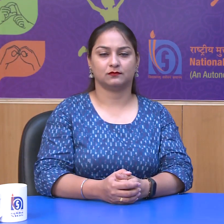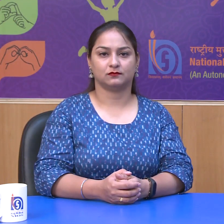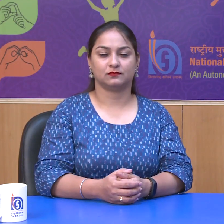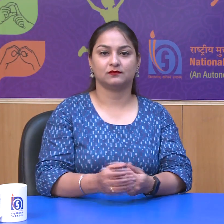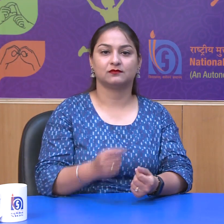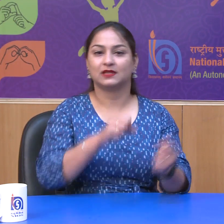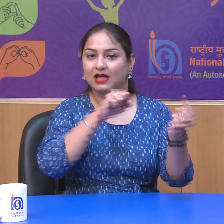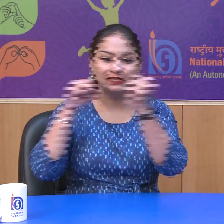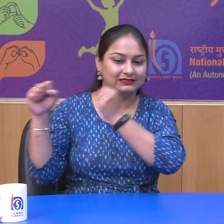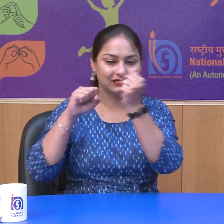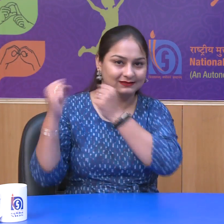sugarcane,